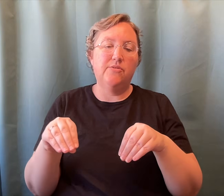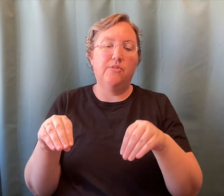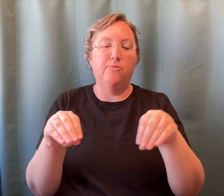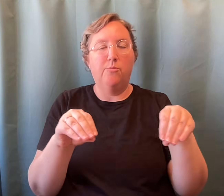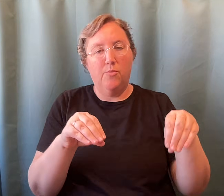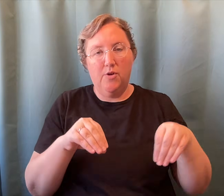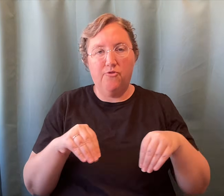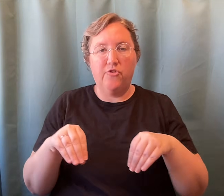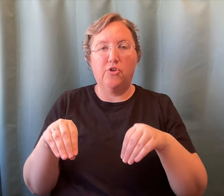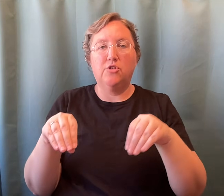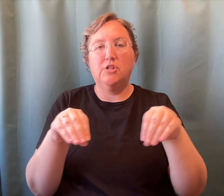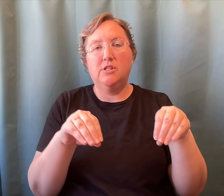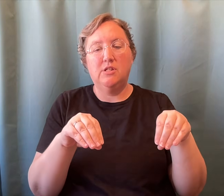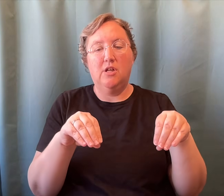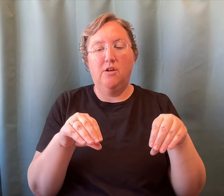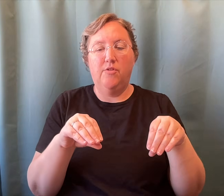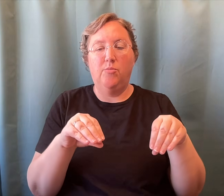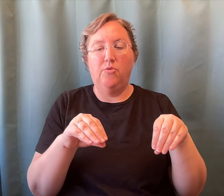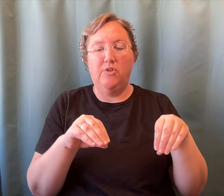different versions of the moving,